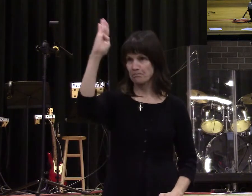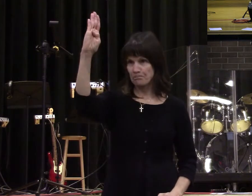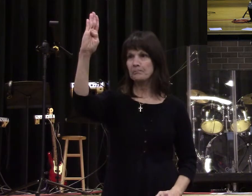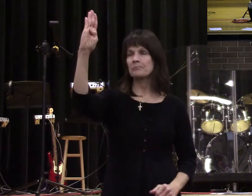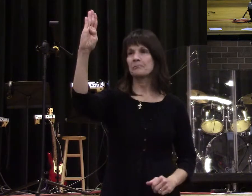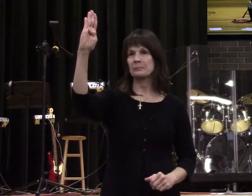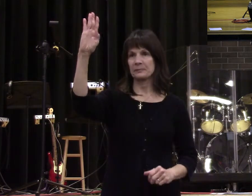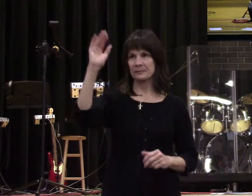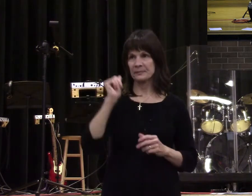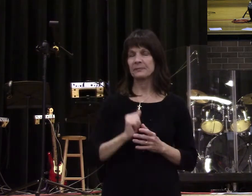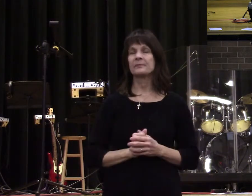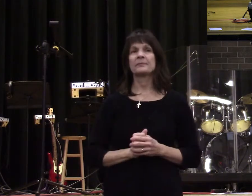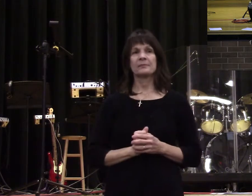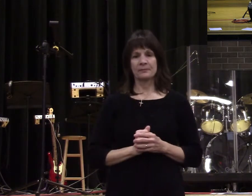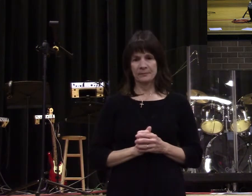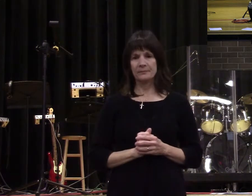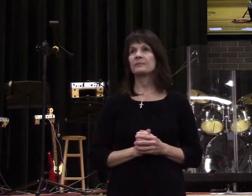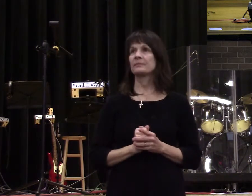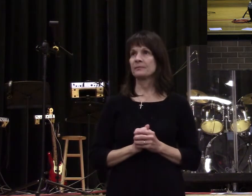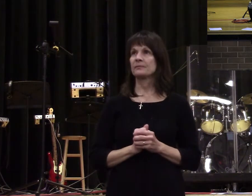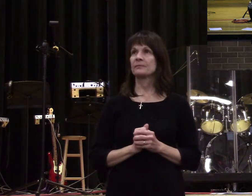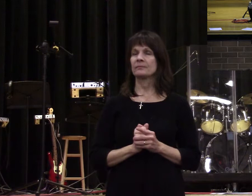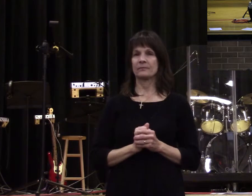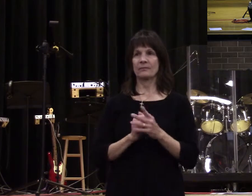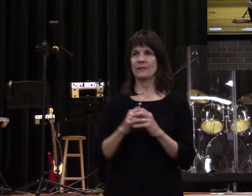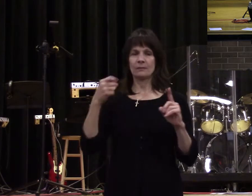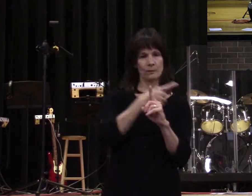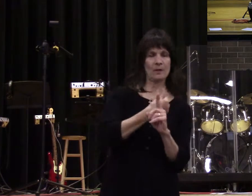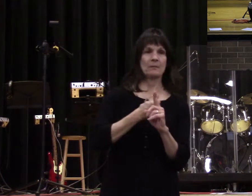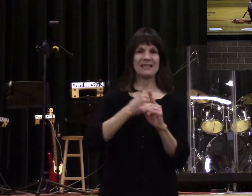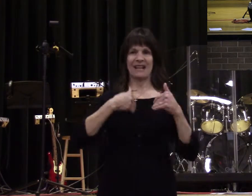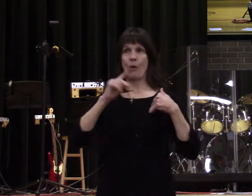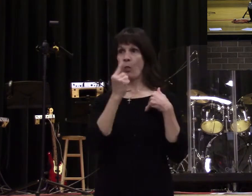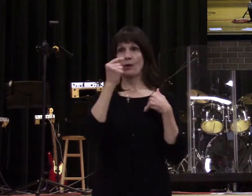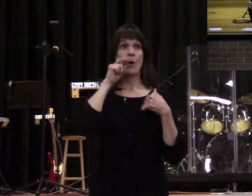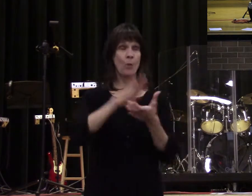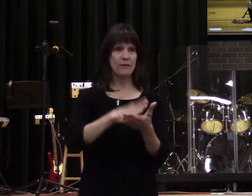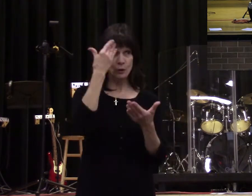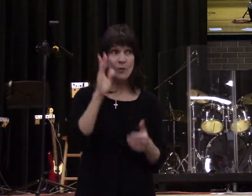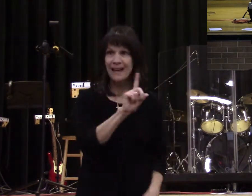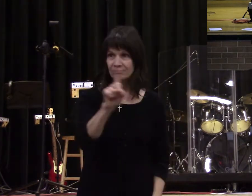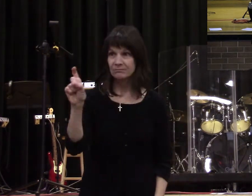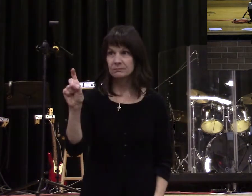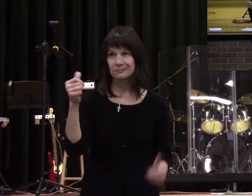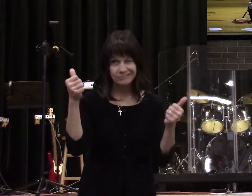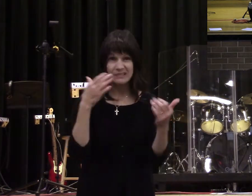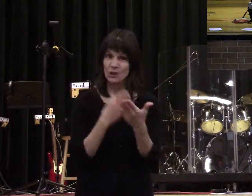Amen. How many people know I only have one wife? And how many people know that's a good